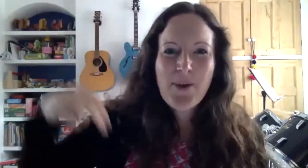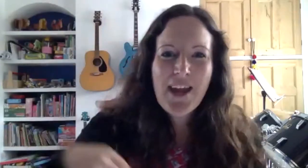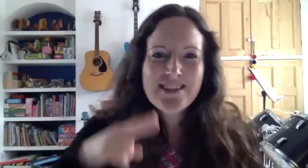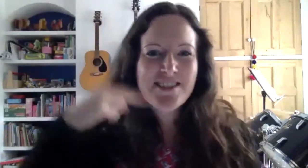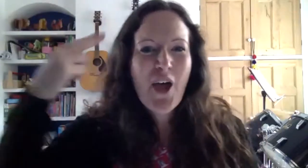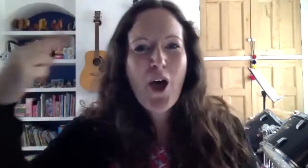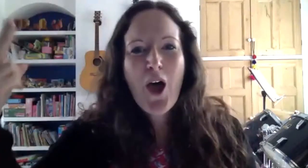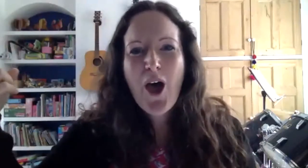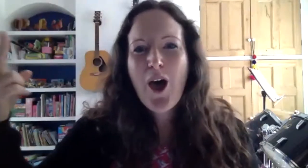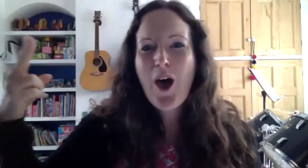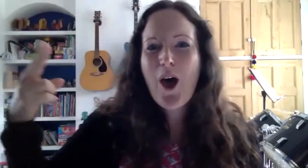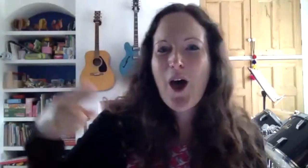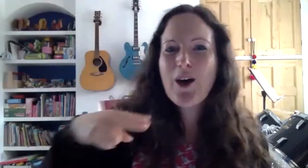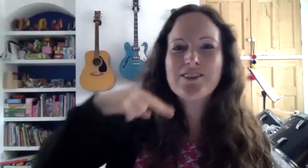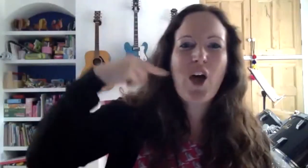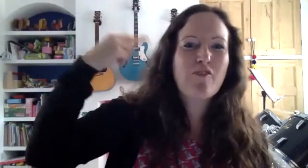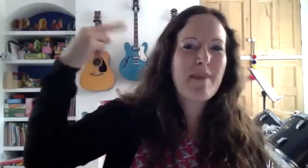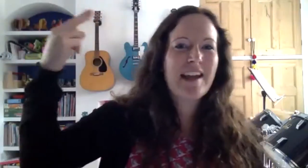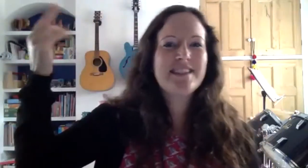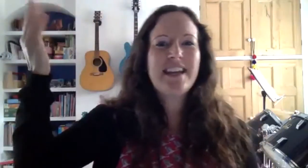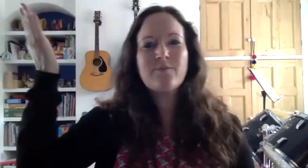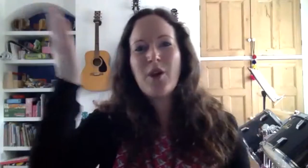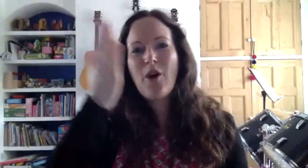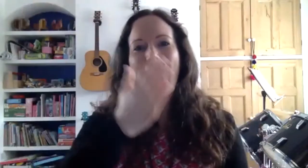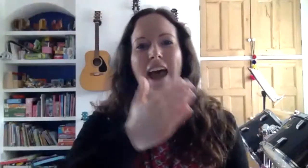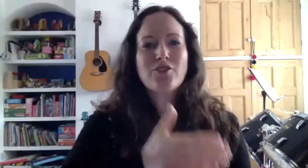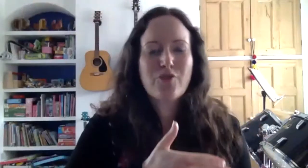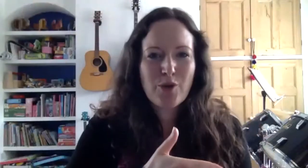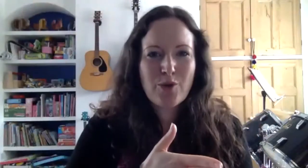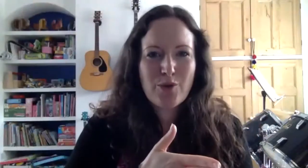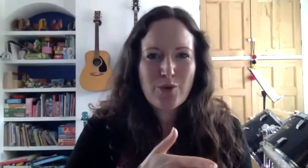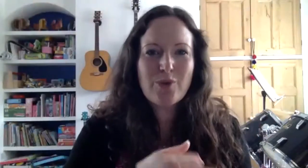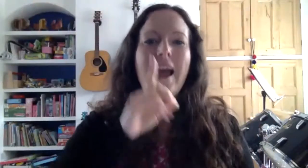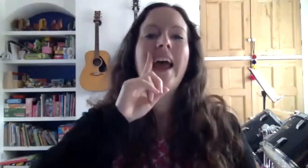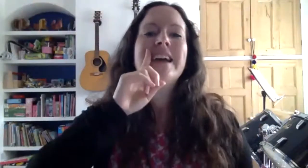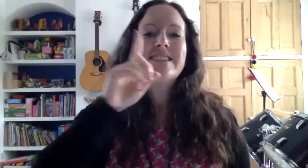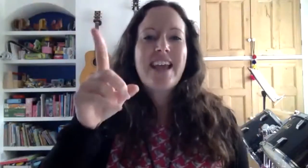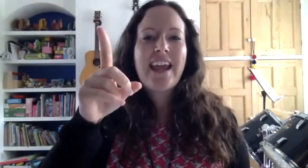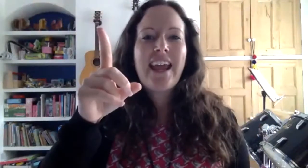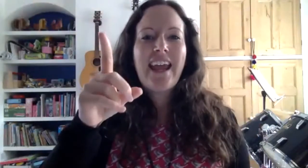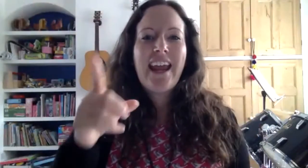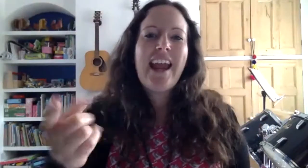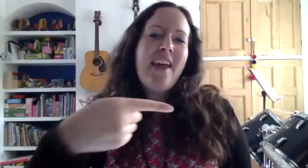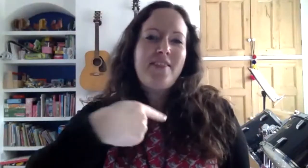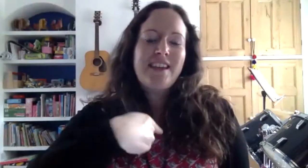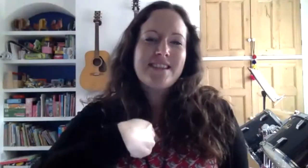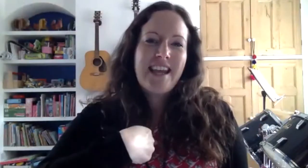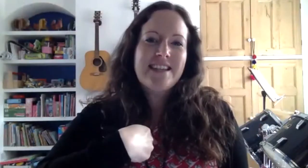sweet songs of melodies pure and true, saying, this is